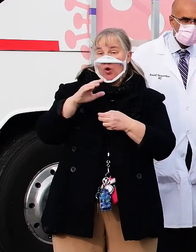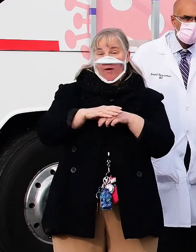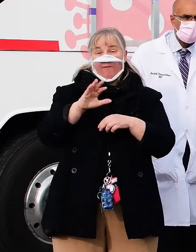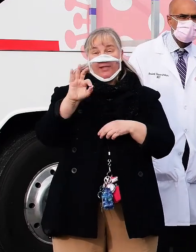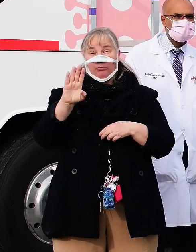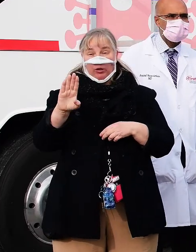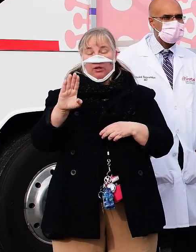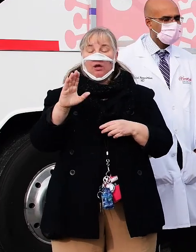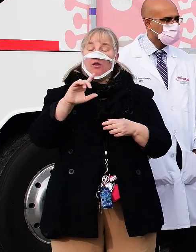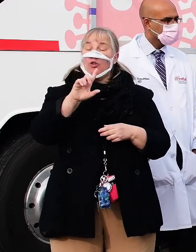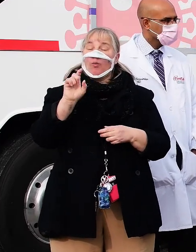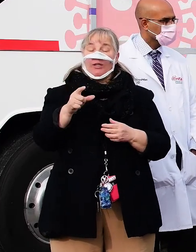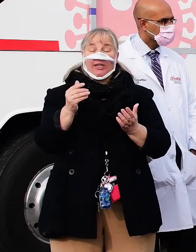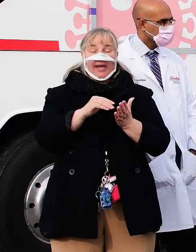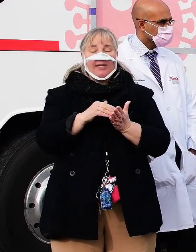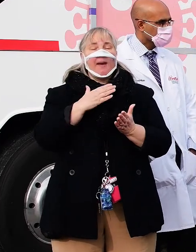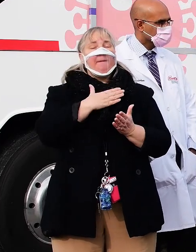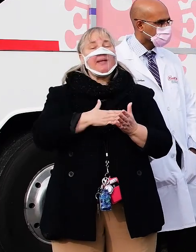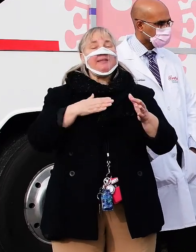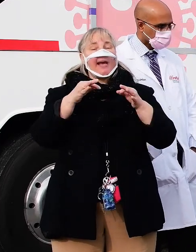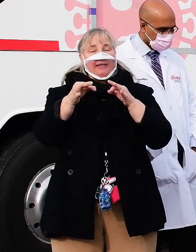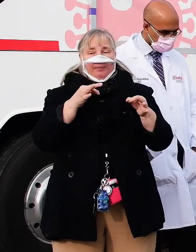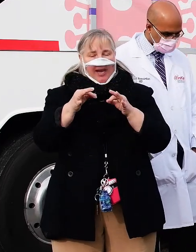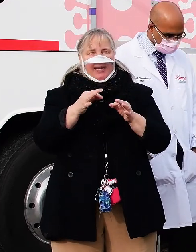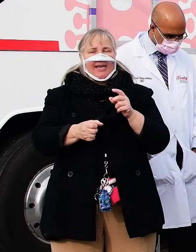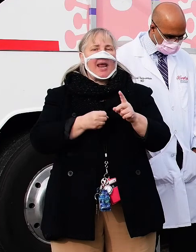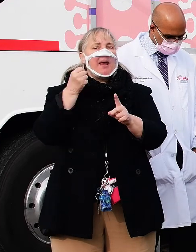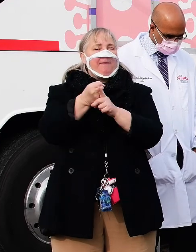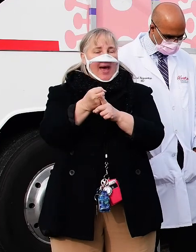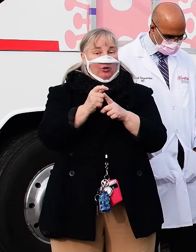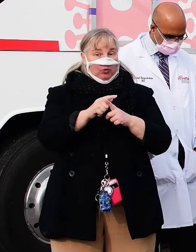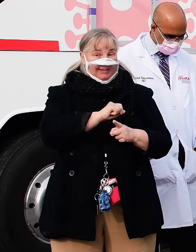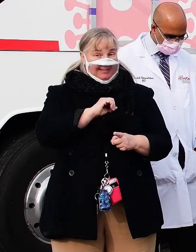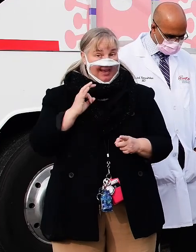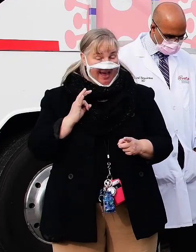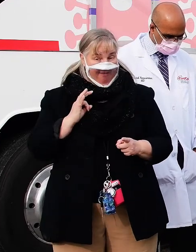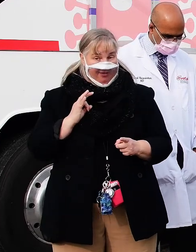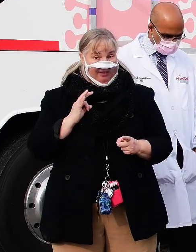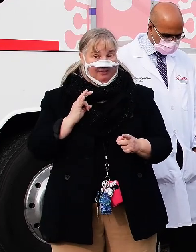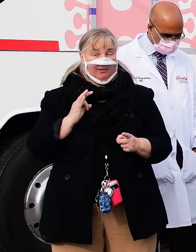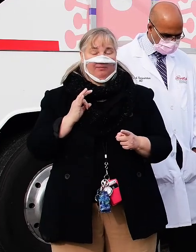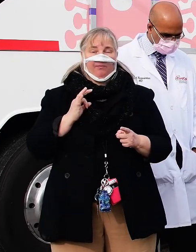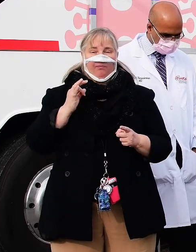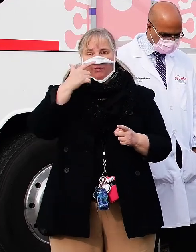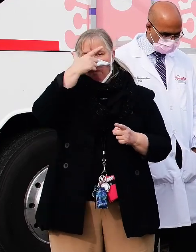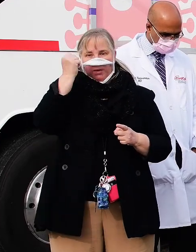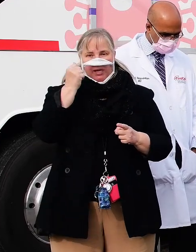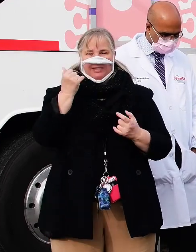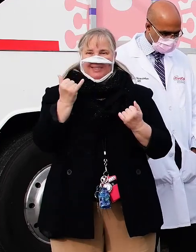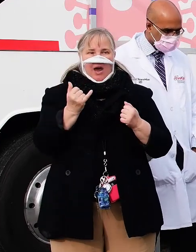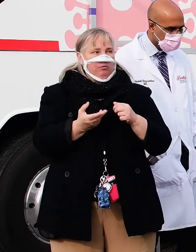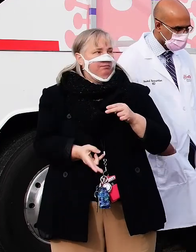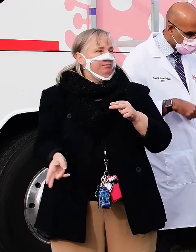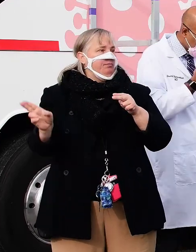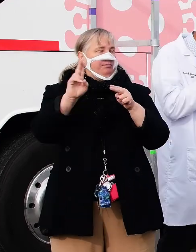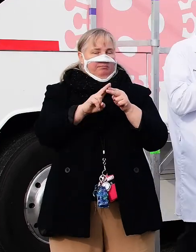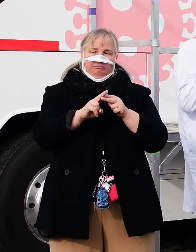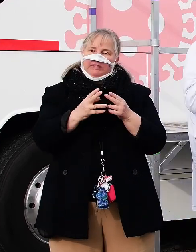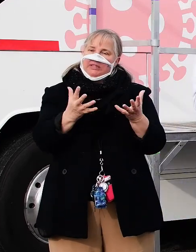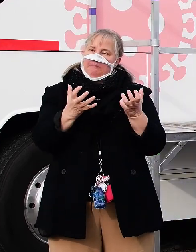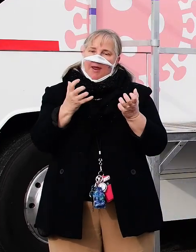the question is please explain the impact to staffing given the heightened demand for testing.